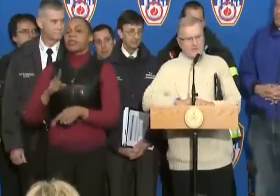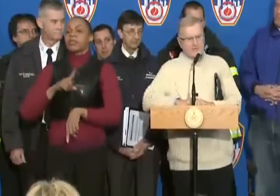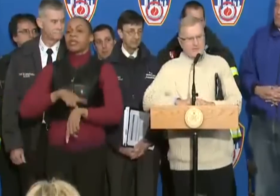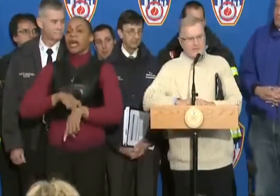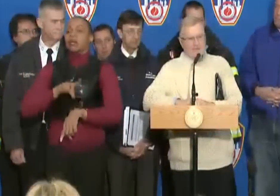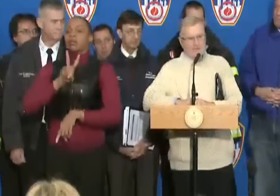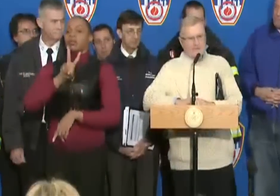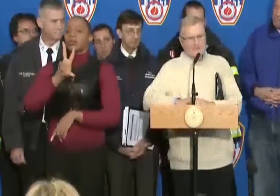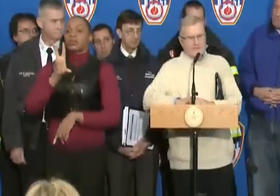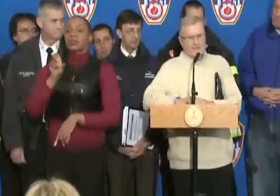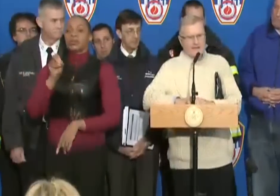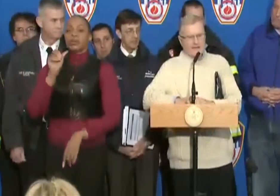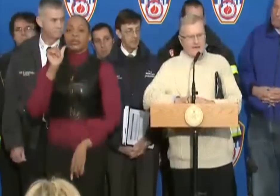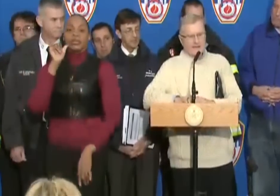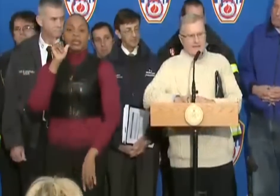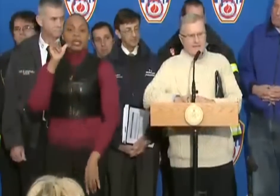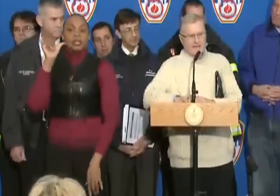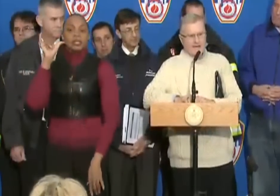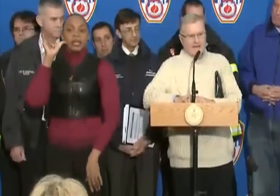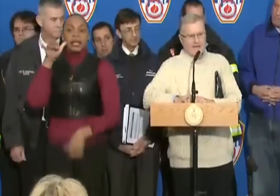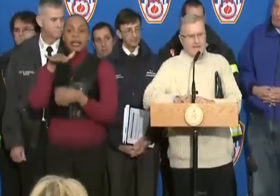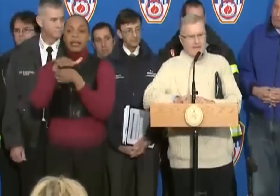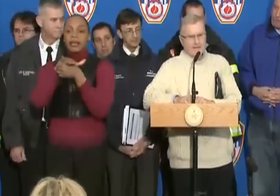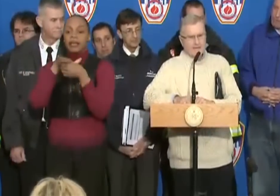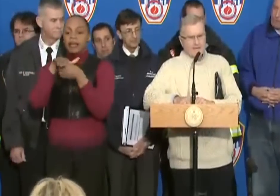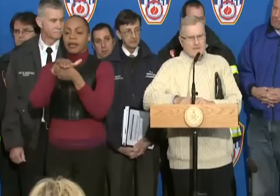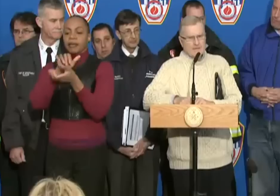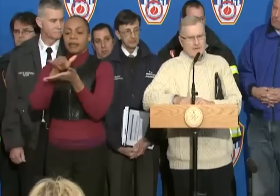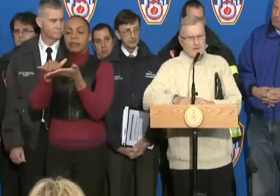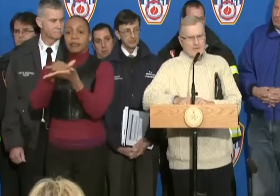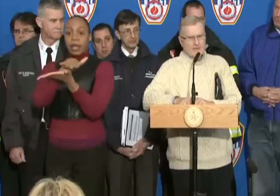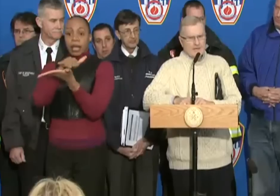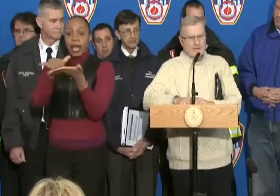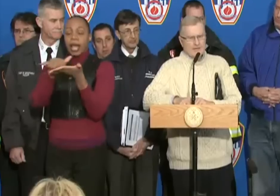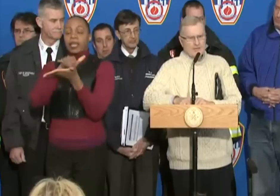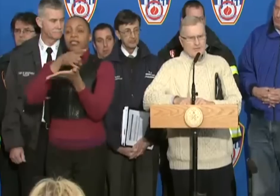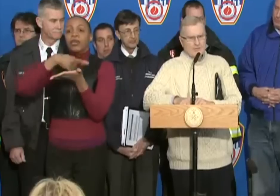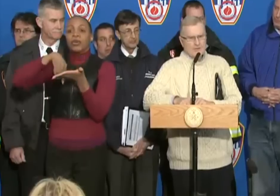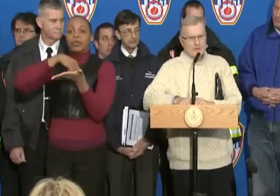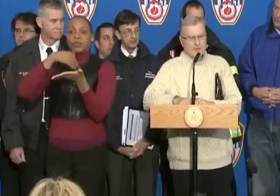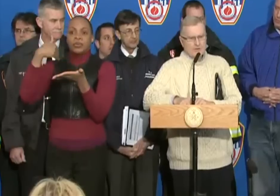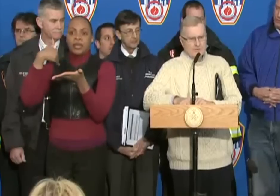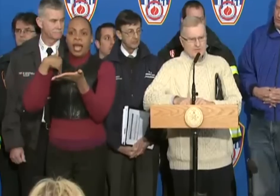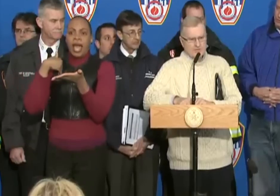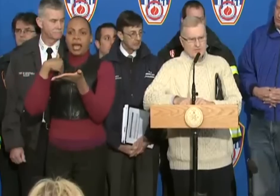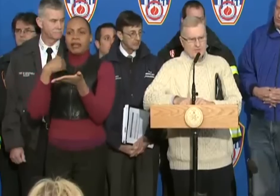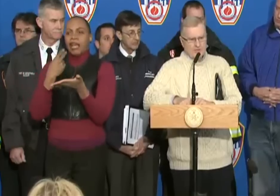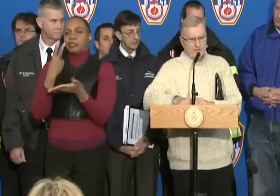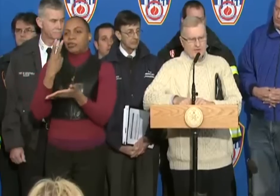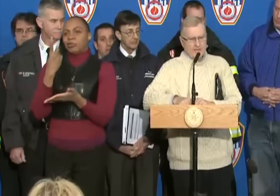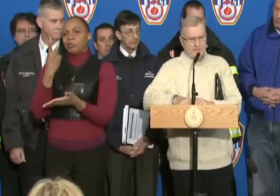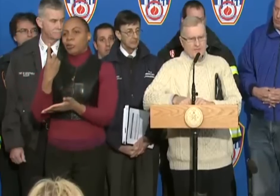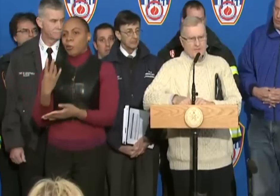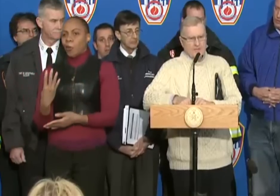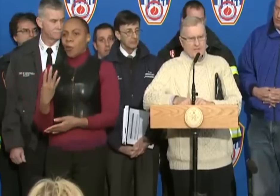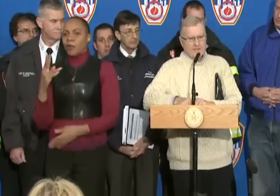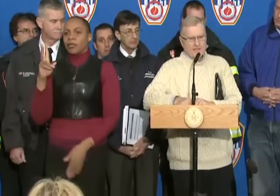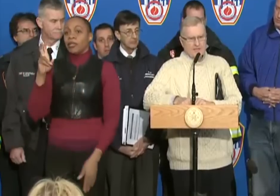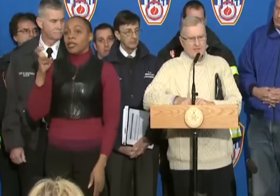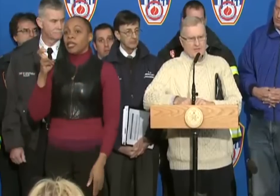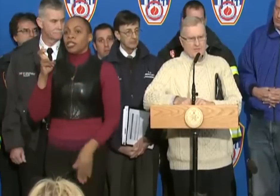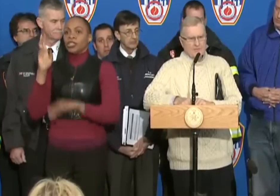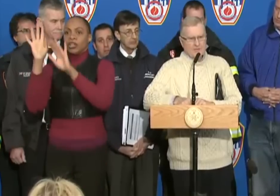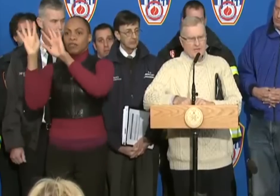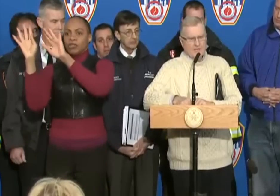2:30 yesterday in that area in Manhattan, we had 2¼ inches of snow on the ground.